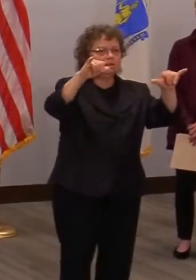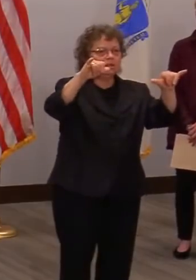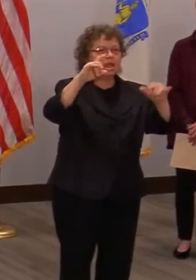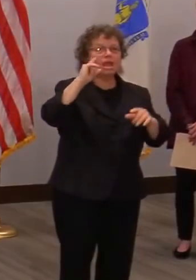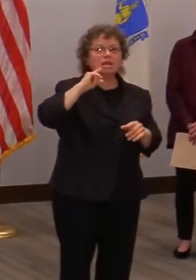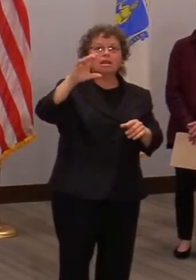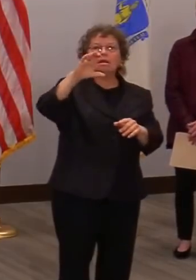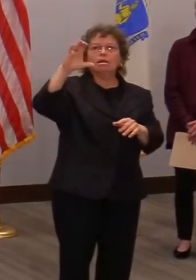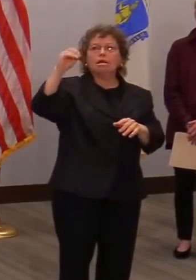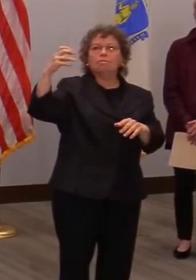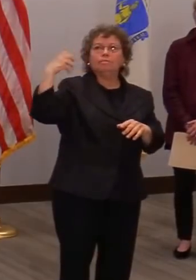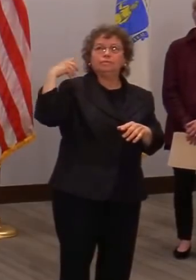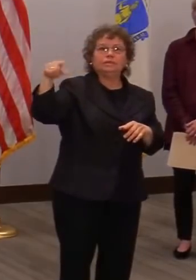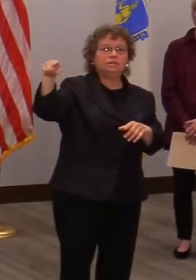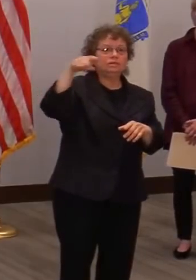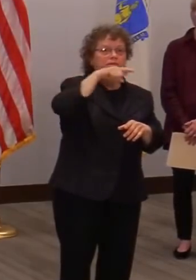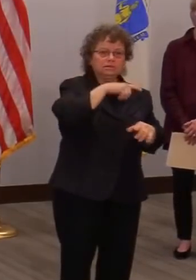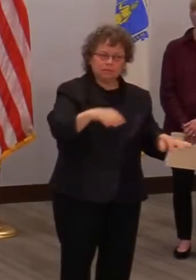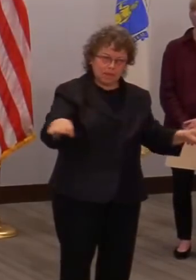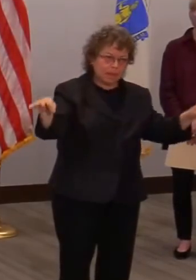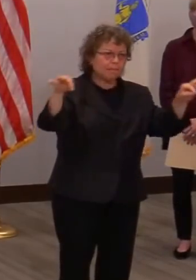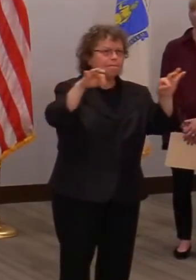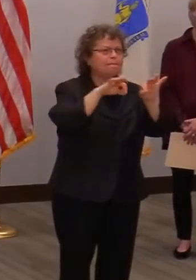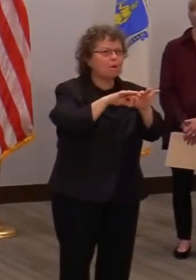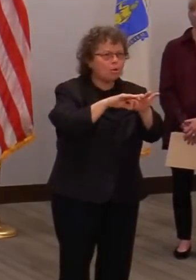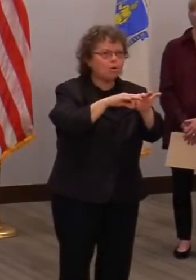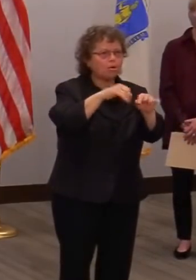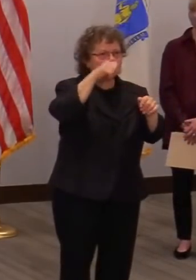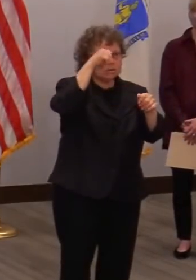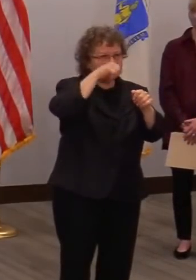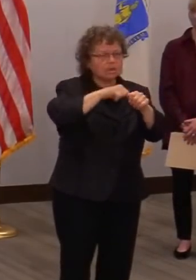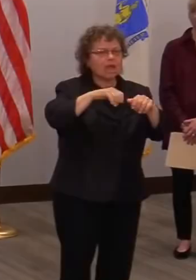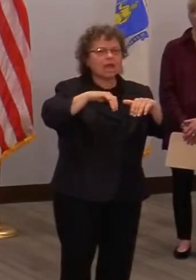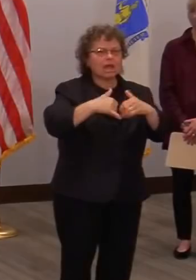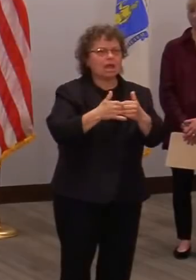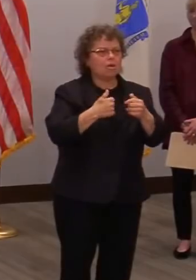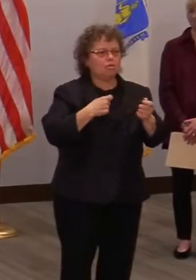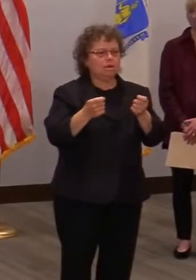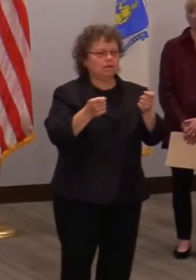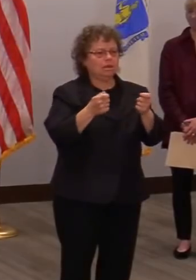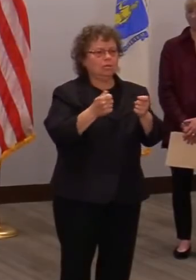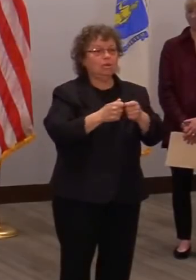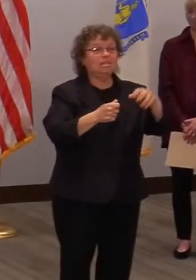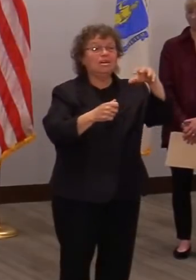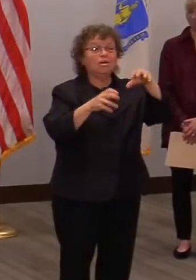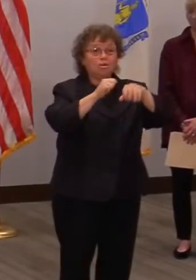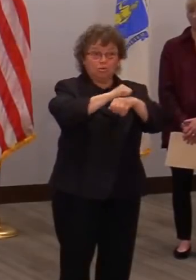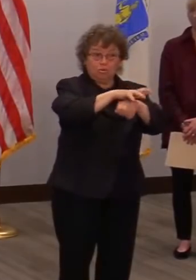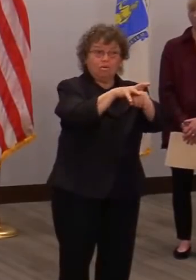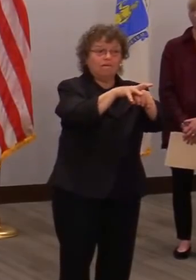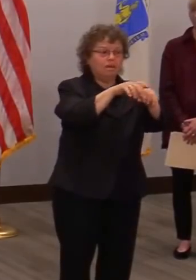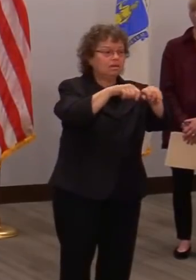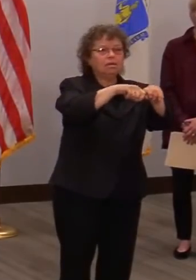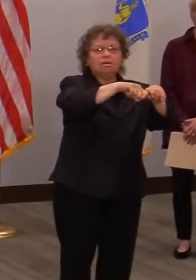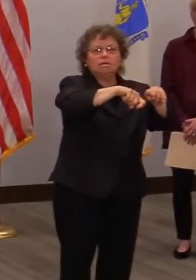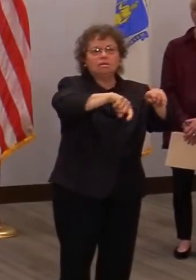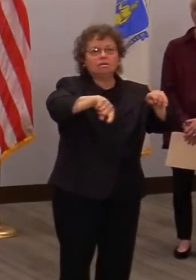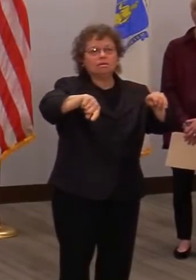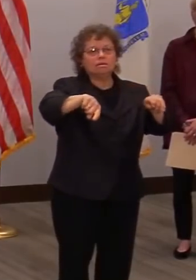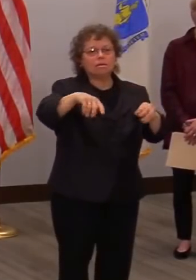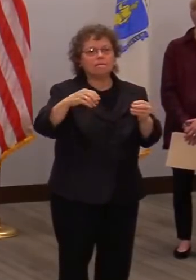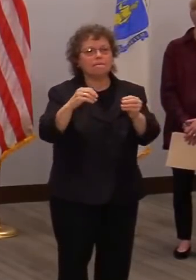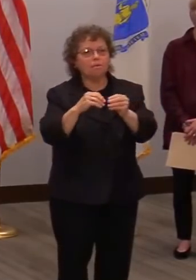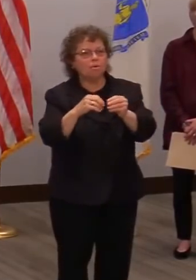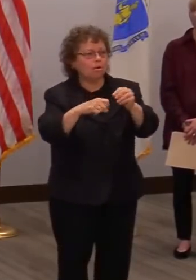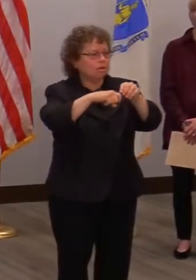will continue to be an important part of how we deal with variants and the vaccine that and the COVID consequences that remain